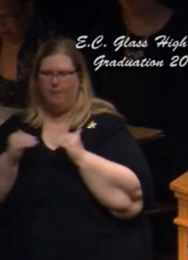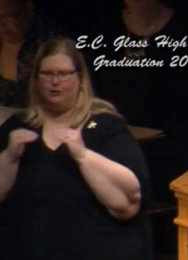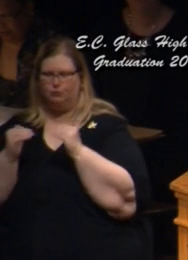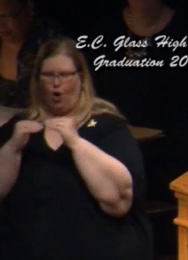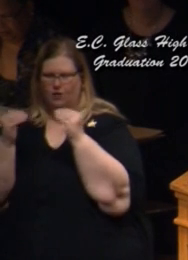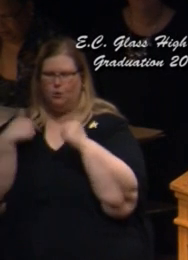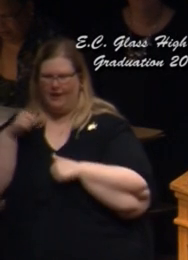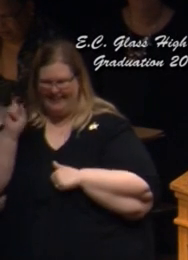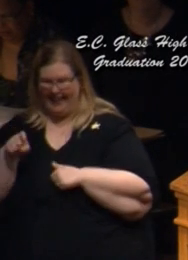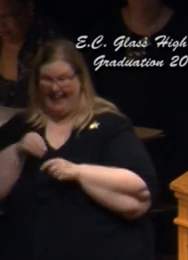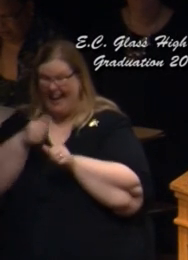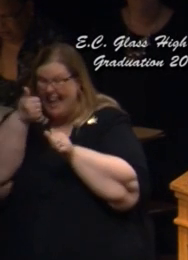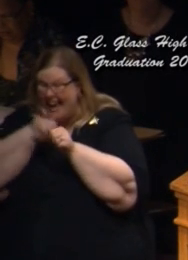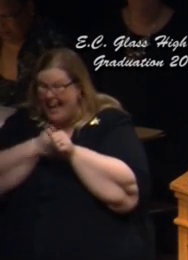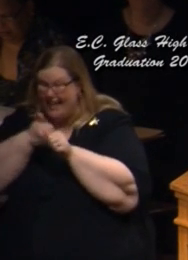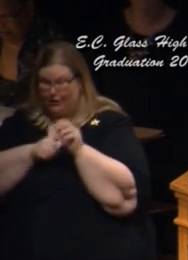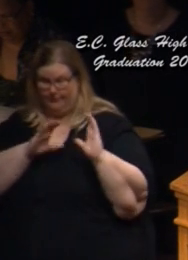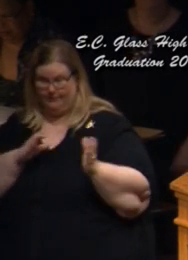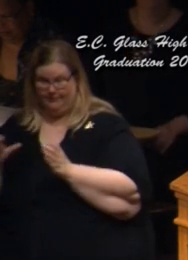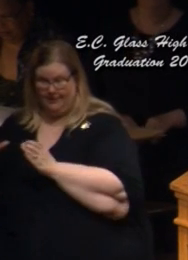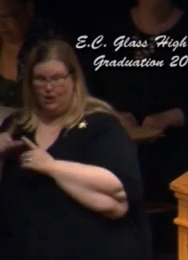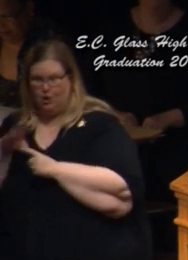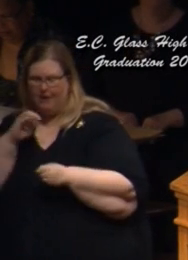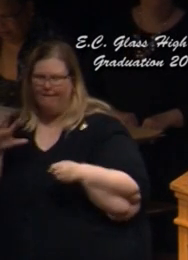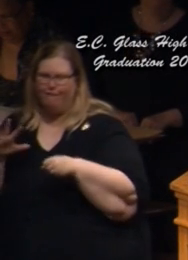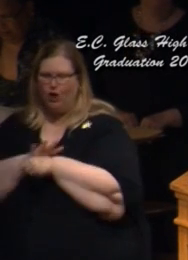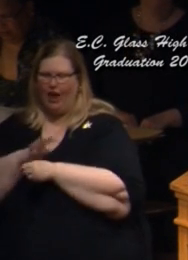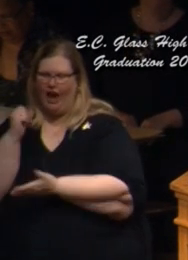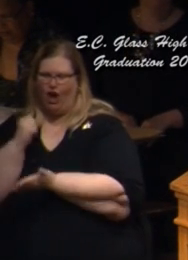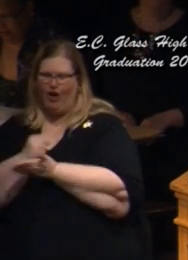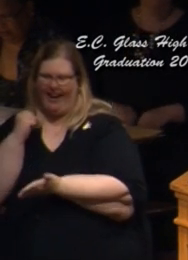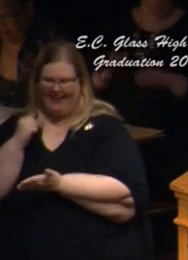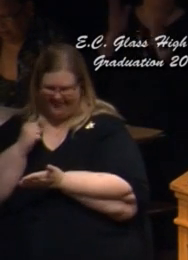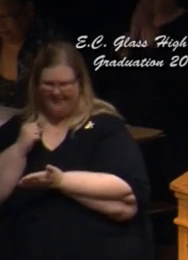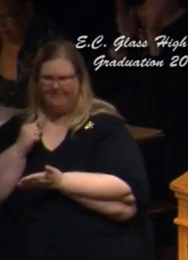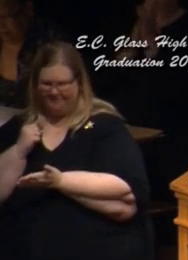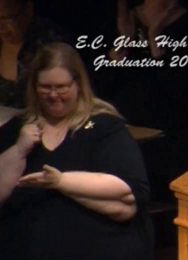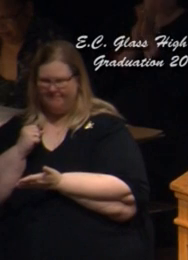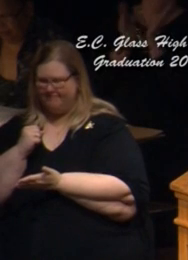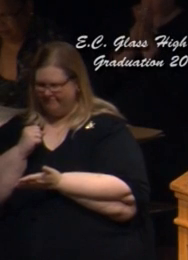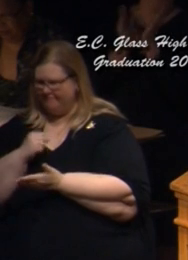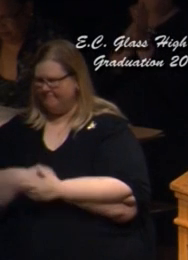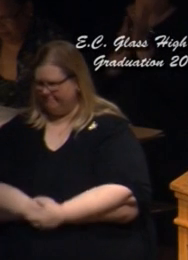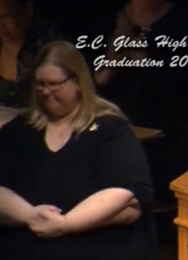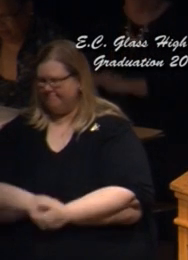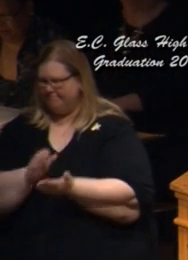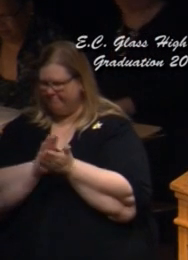we need in each area to be fully accredited.